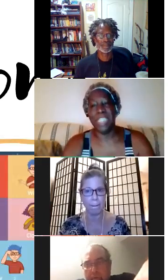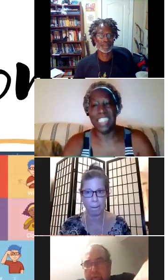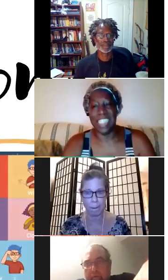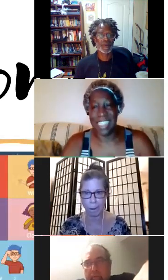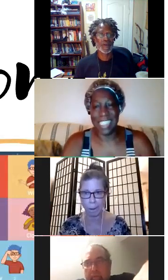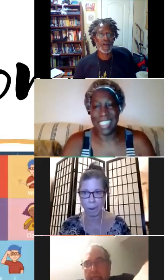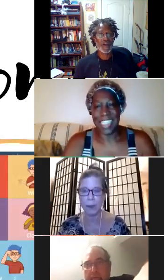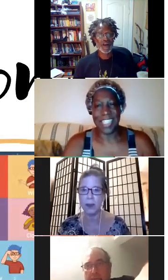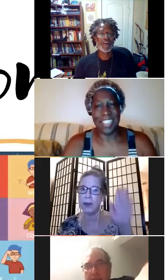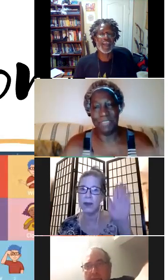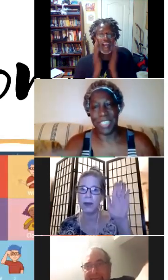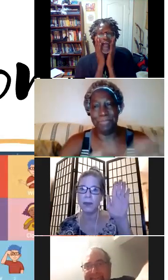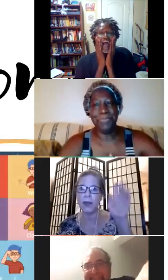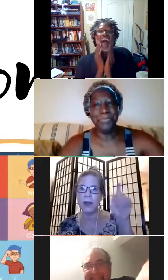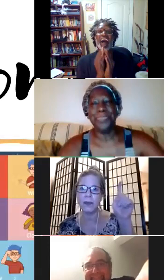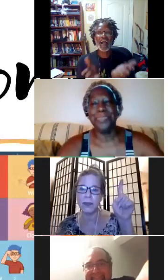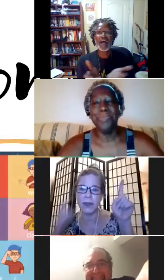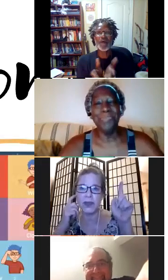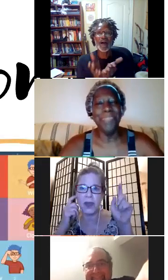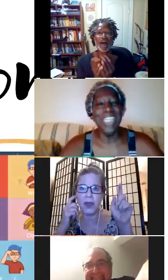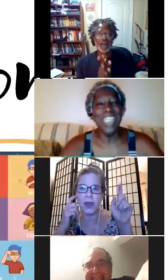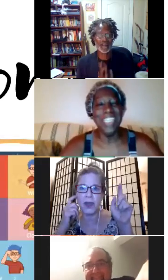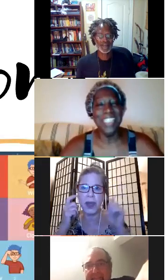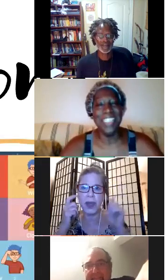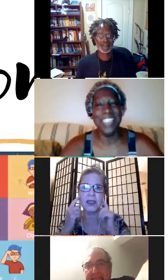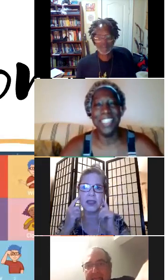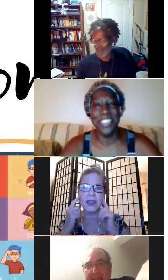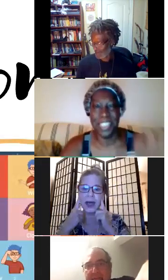I'm open to all of it. There's always